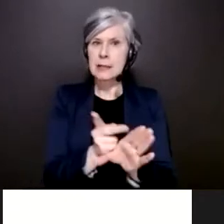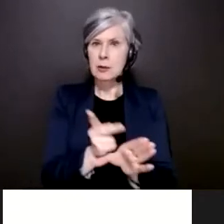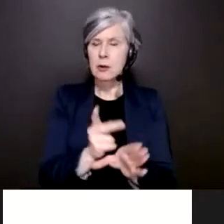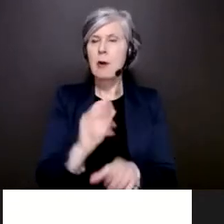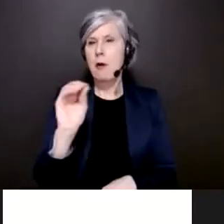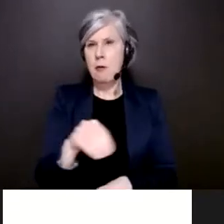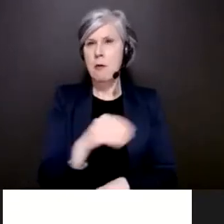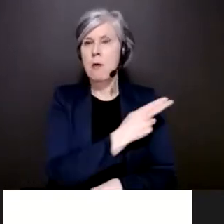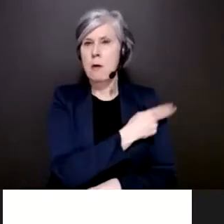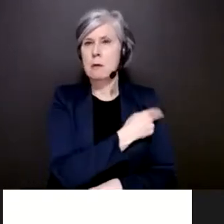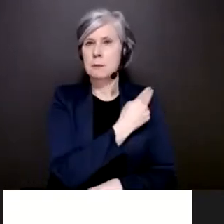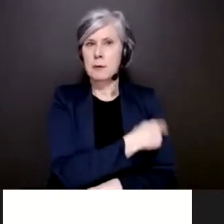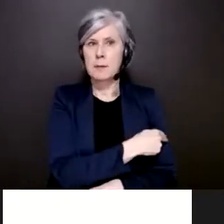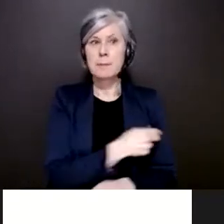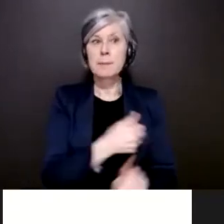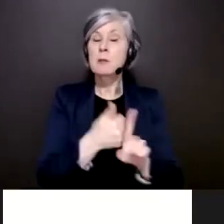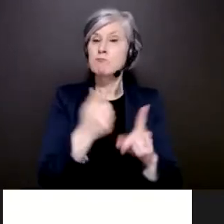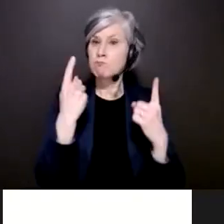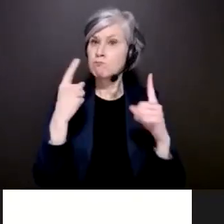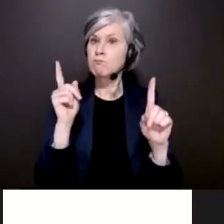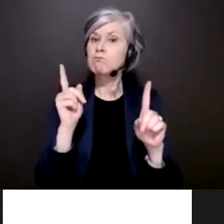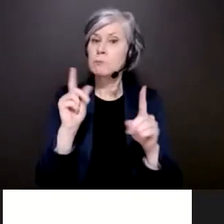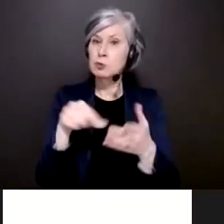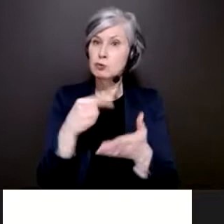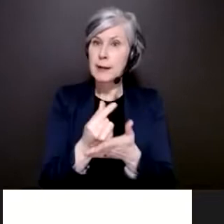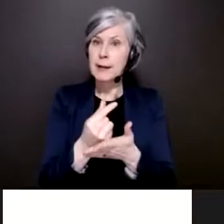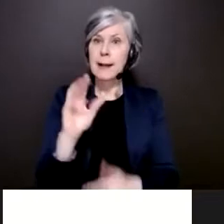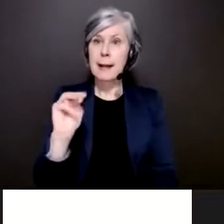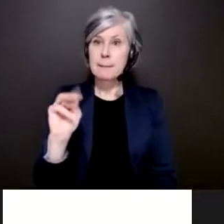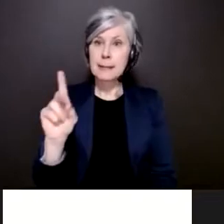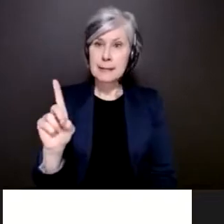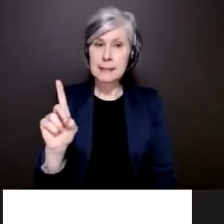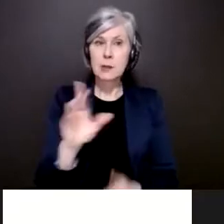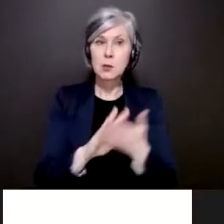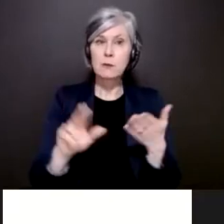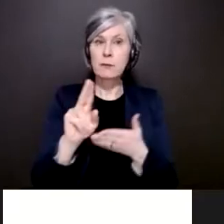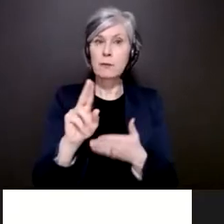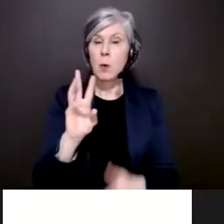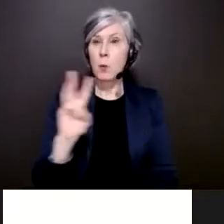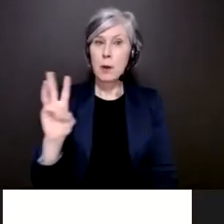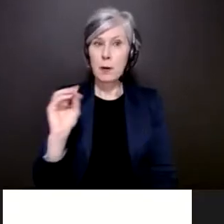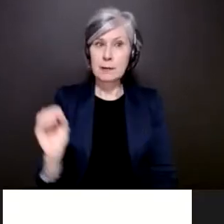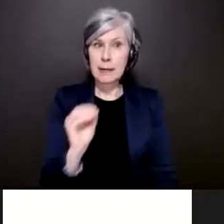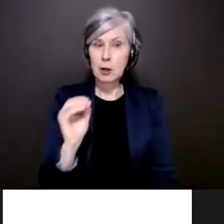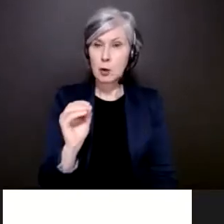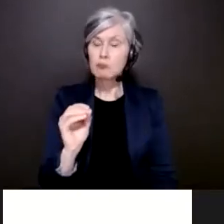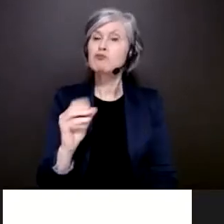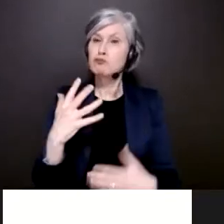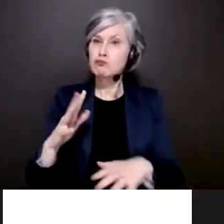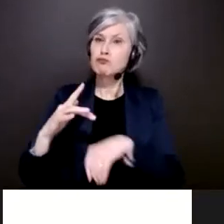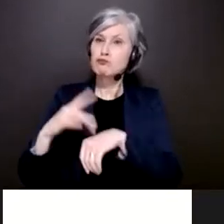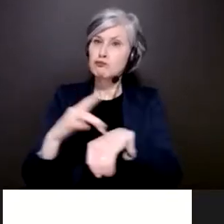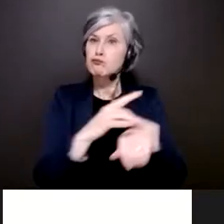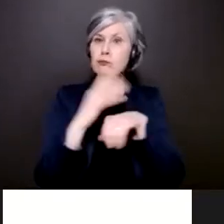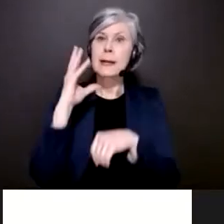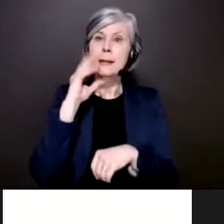Hospital. He obtained his MD from the University of Western Ontario and practiced in rural as well as urban settings as a